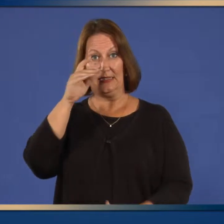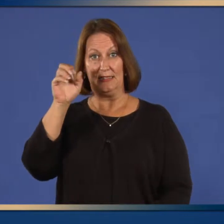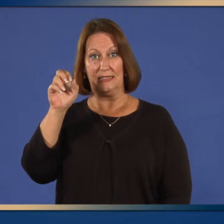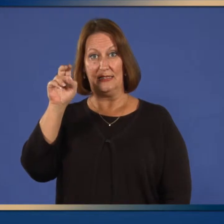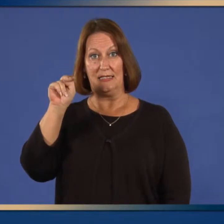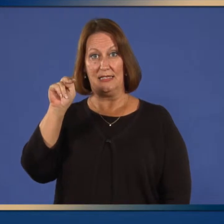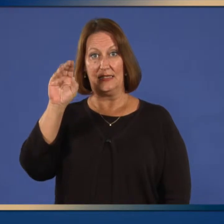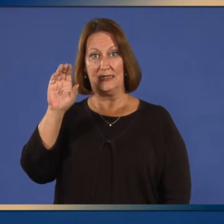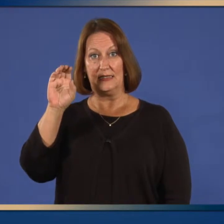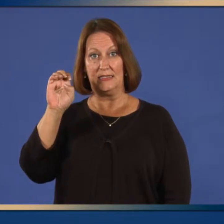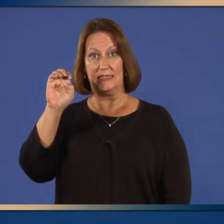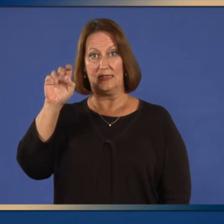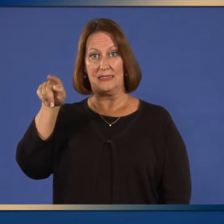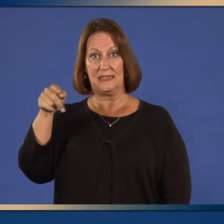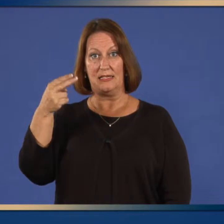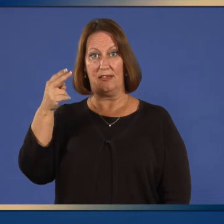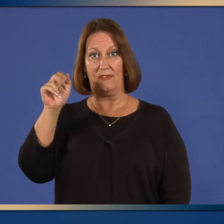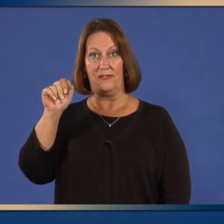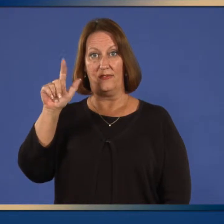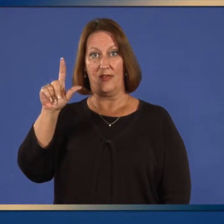DTaP.